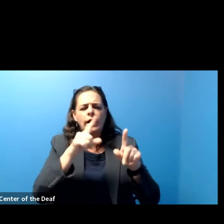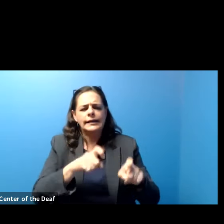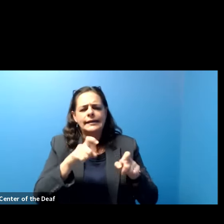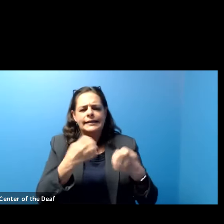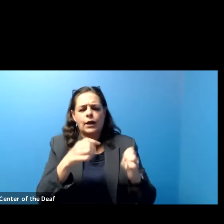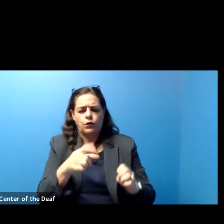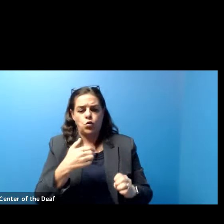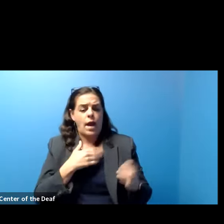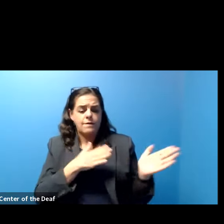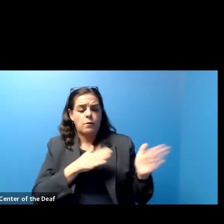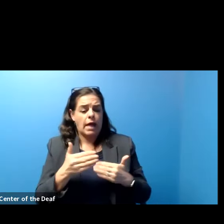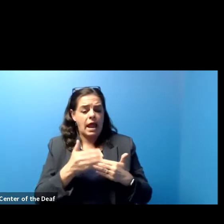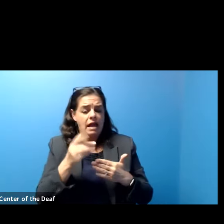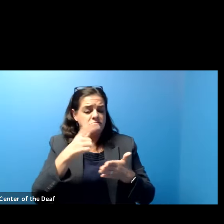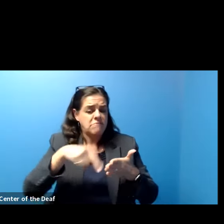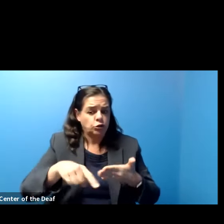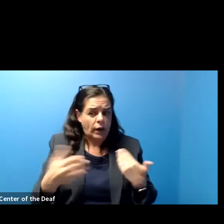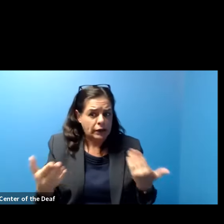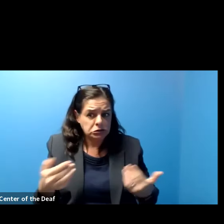in the coming week?